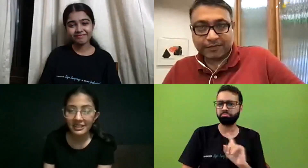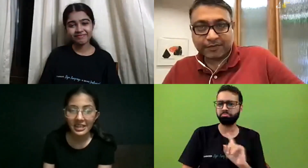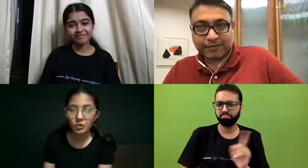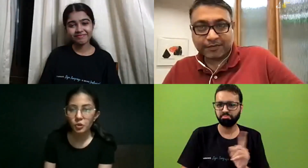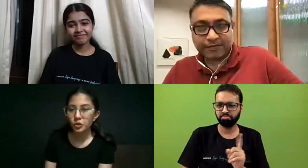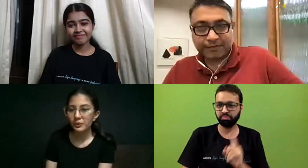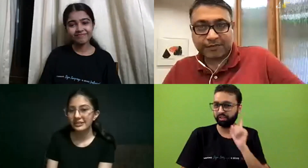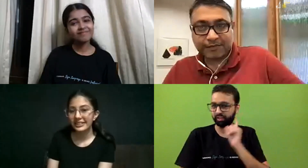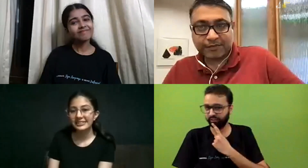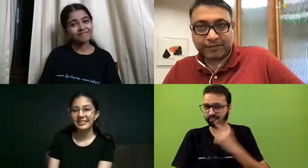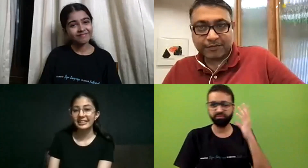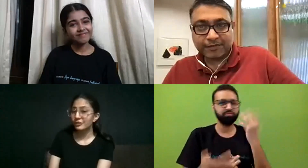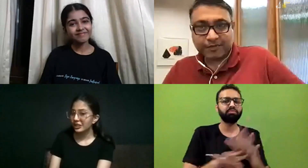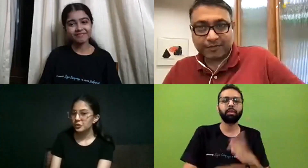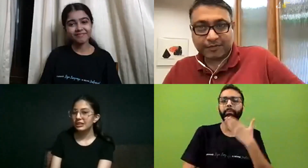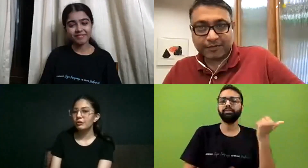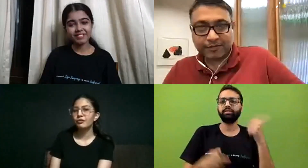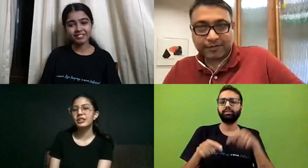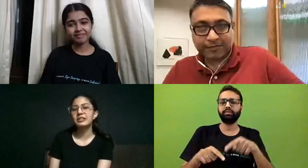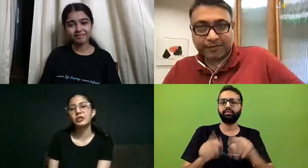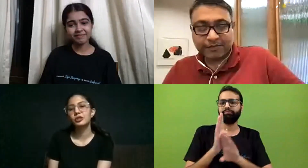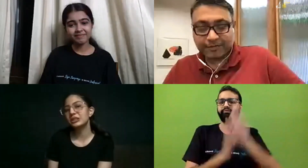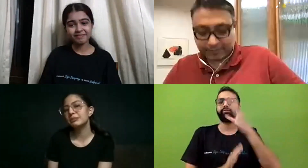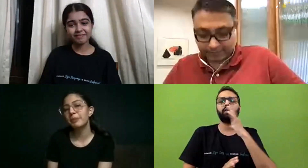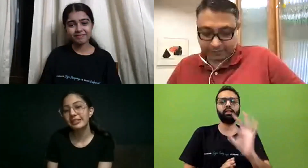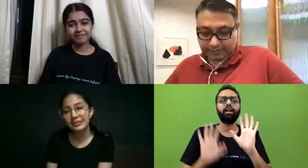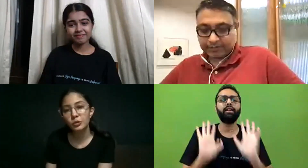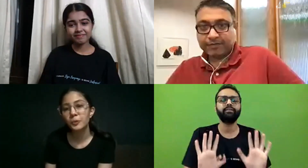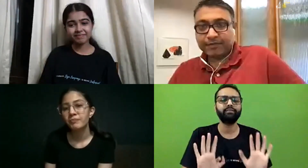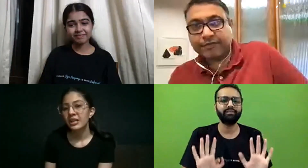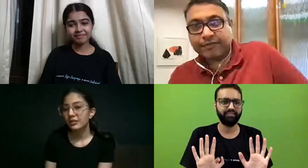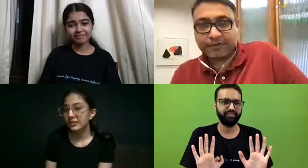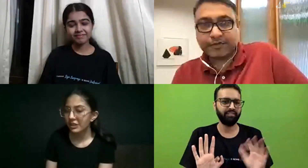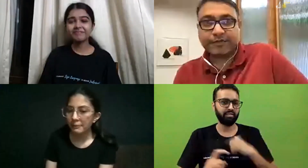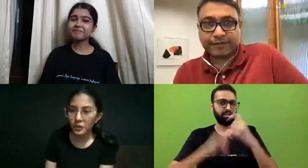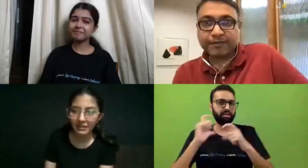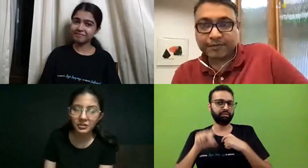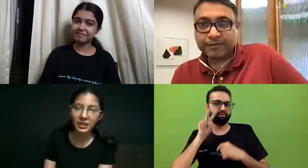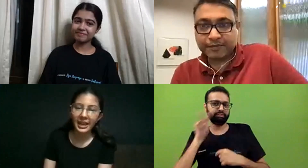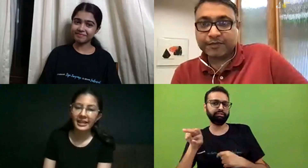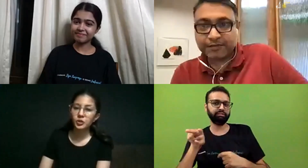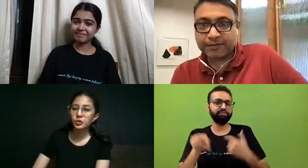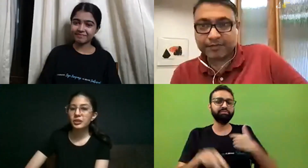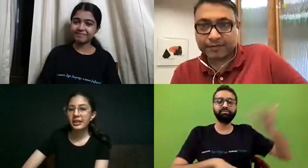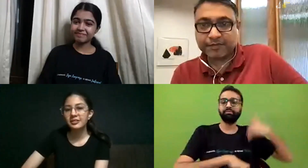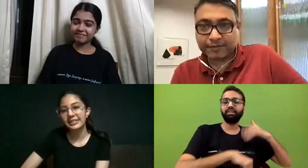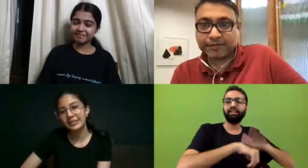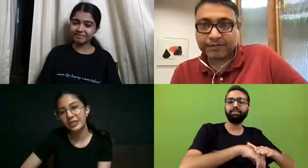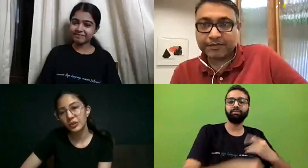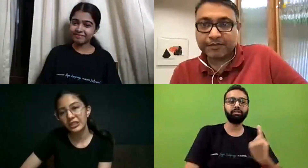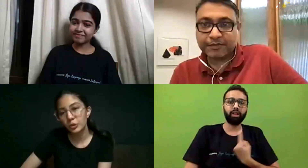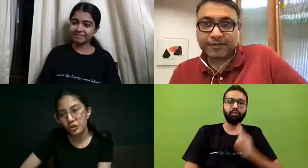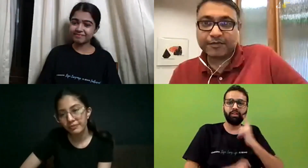get to know so many things. And even at Uniki, we feel that it's best to develop together and grow together